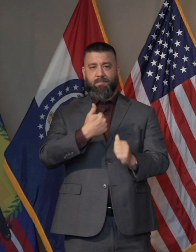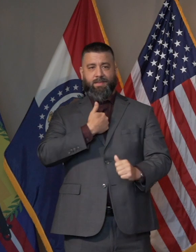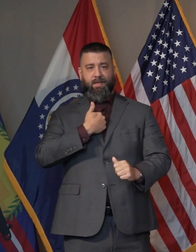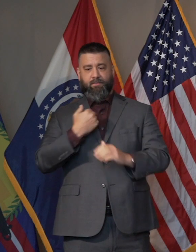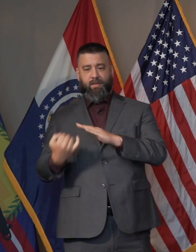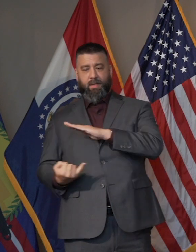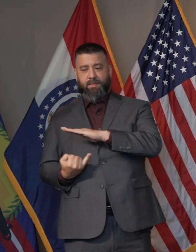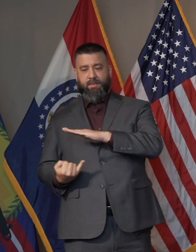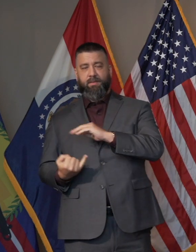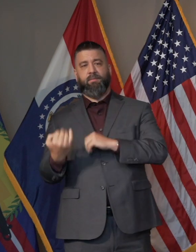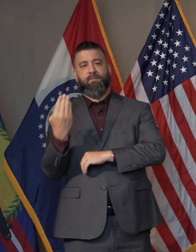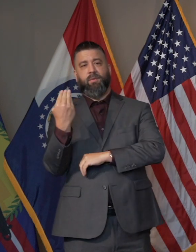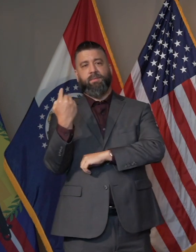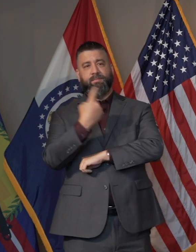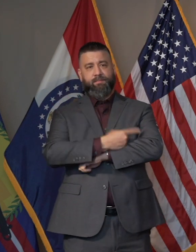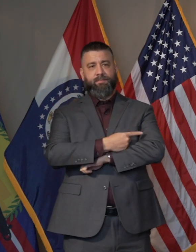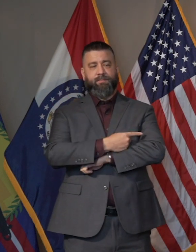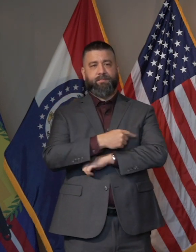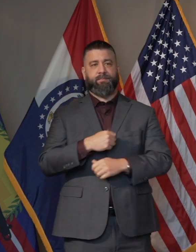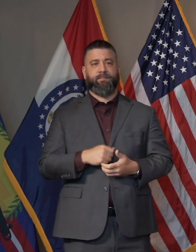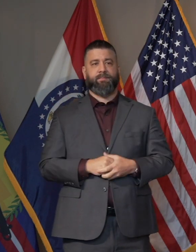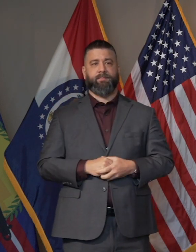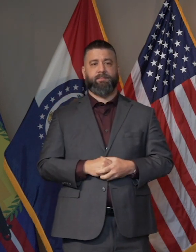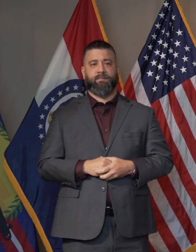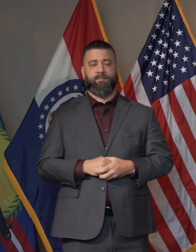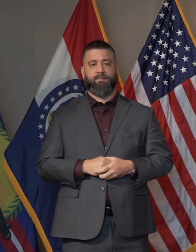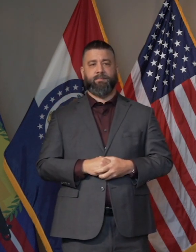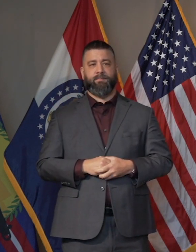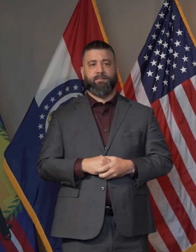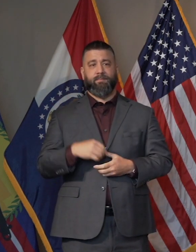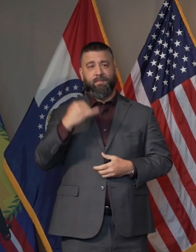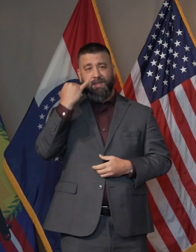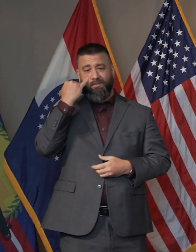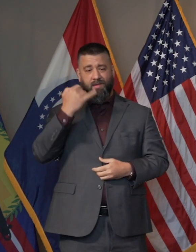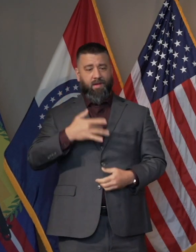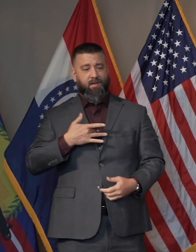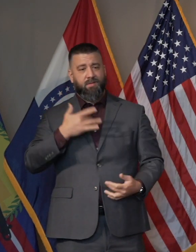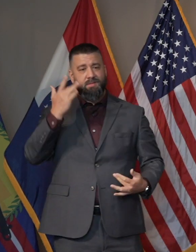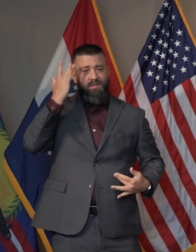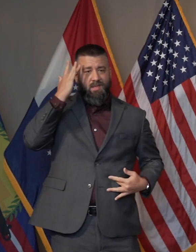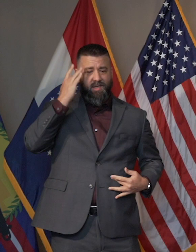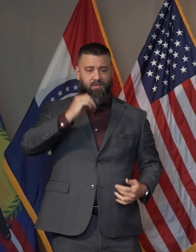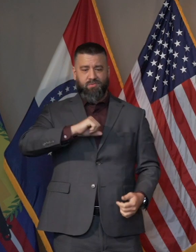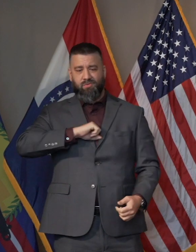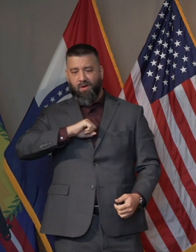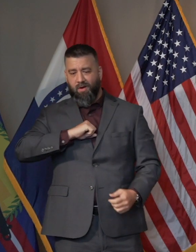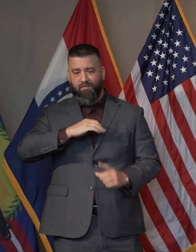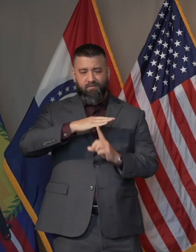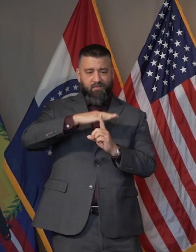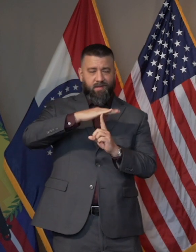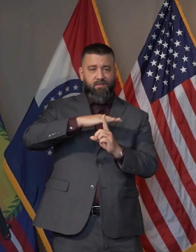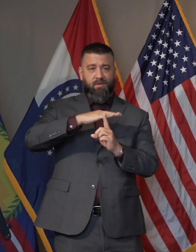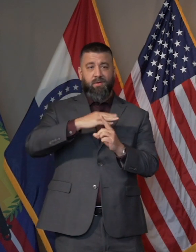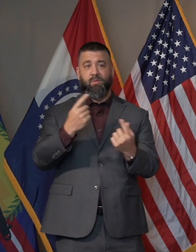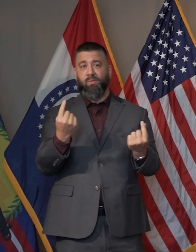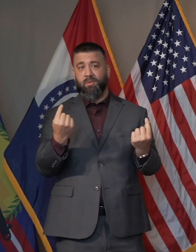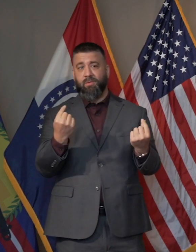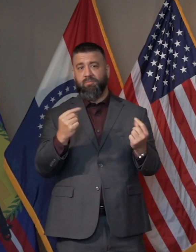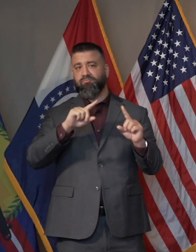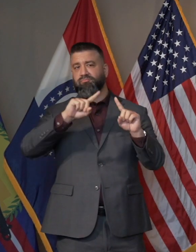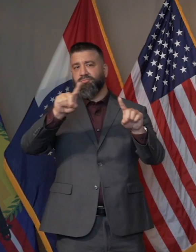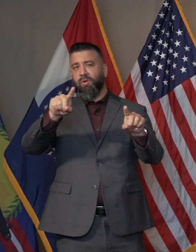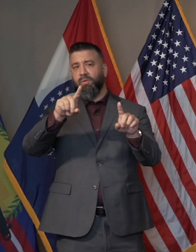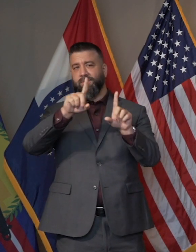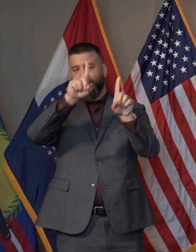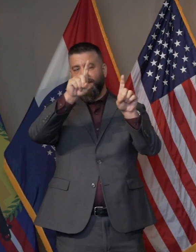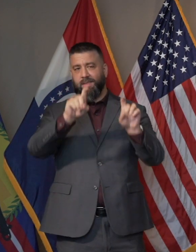self-quarantine for 14 days. If you come down with symptoms, then you should get a test, but you